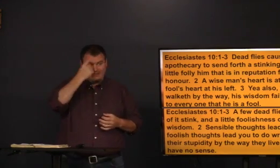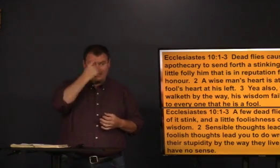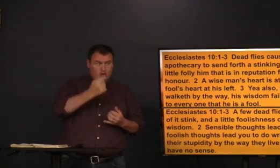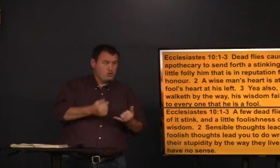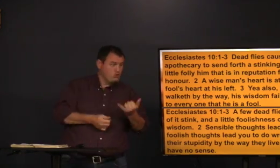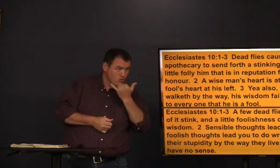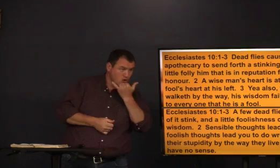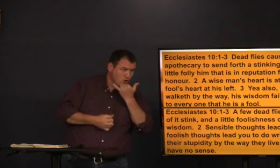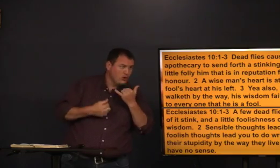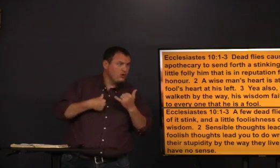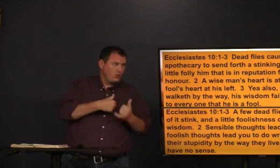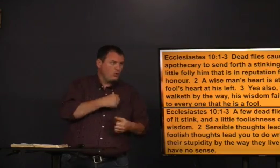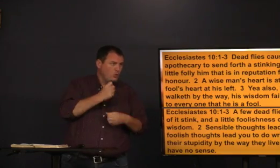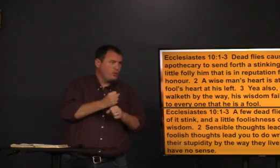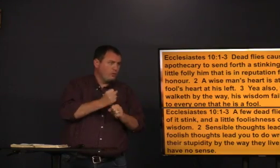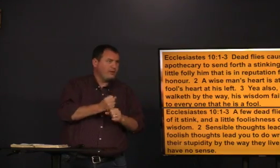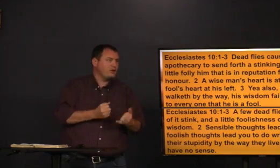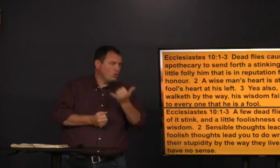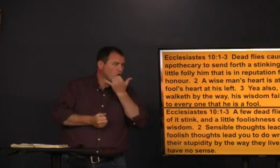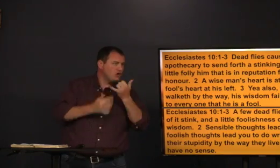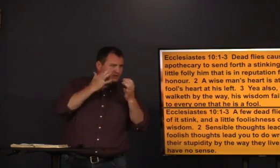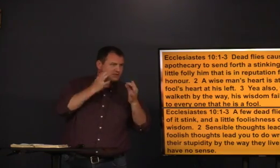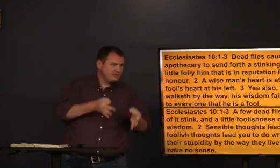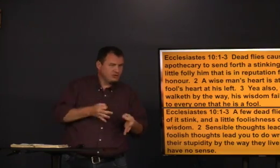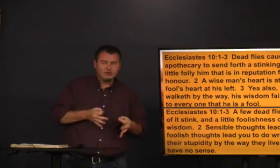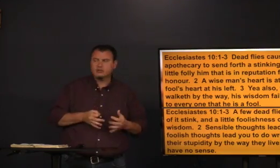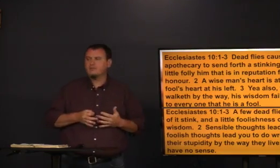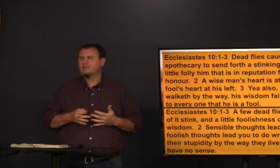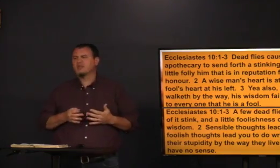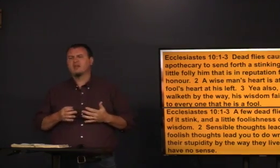think wrong, we will make wrong decisions.